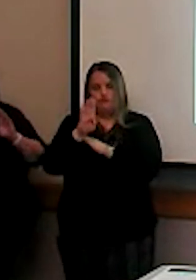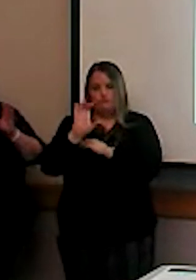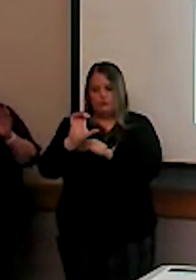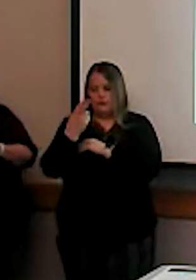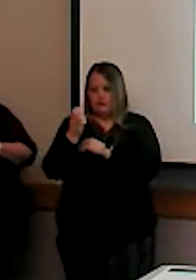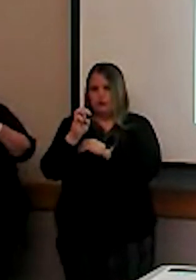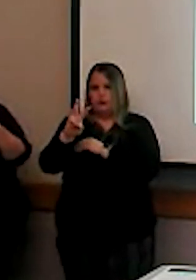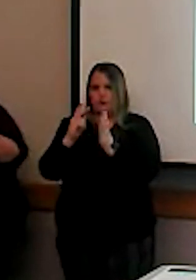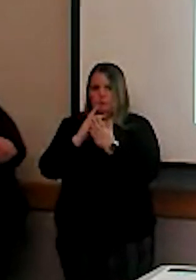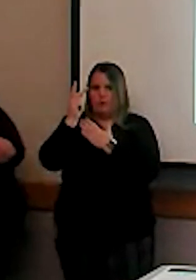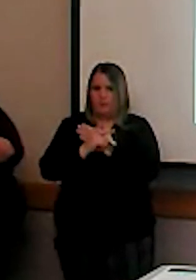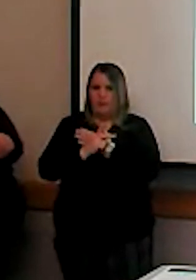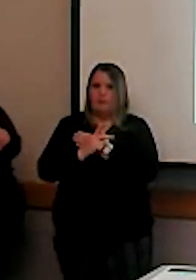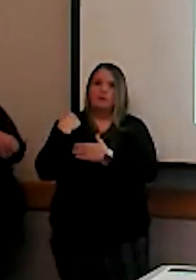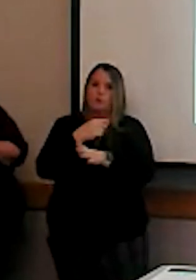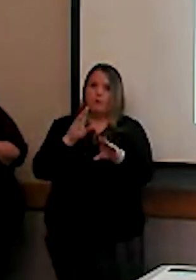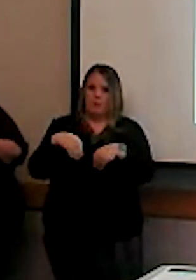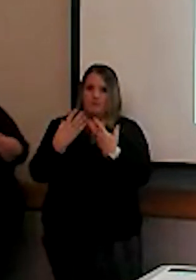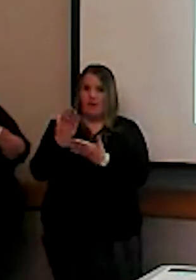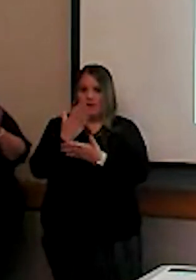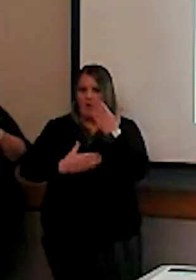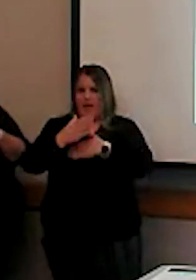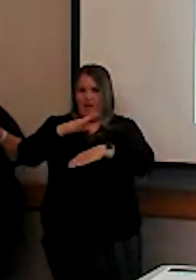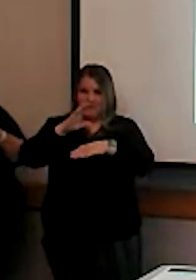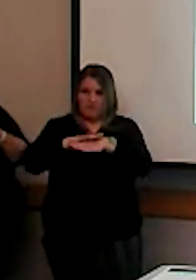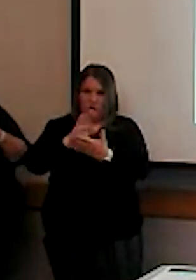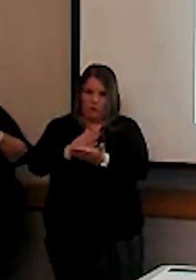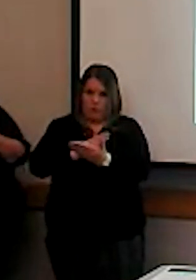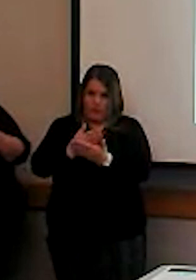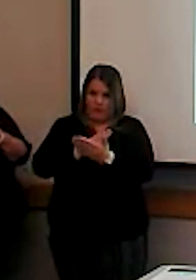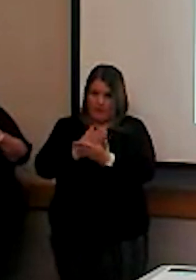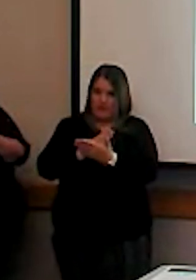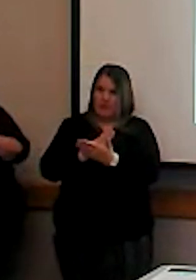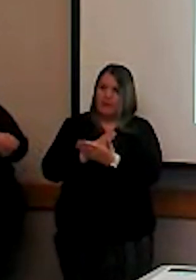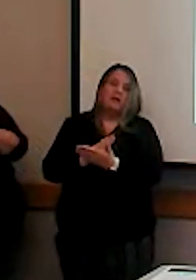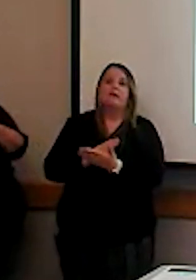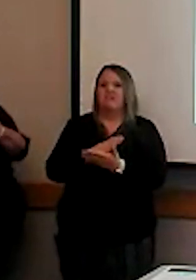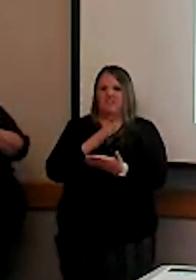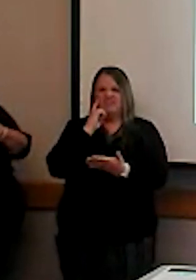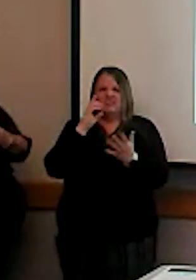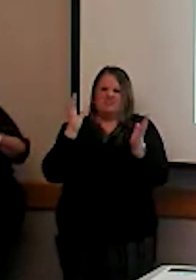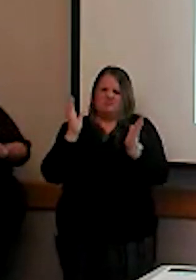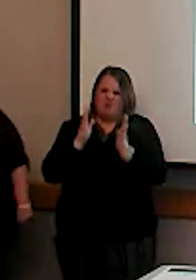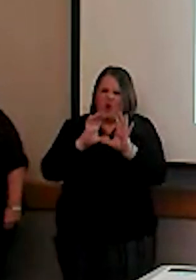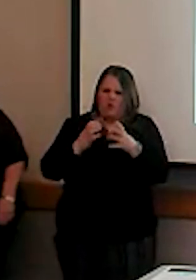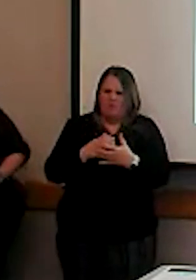hands-on cooking. We try to keep it small groups, 5 or 6 people. We get too many and it's just hard to have a lot of,